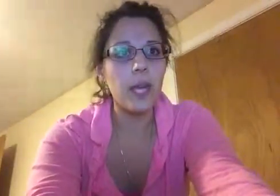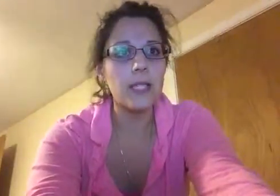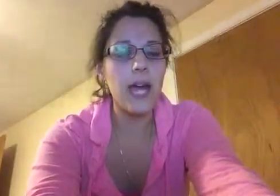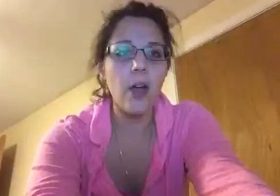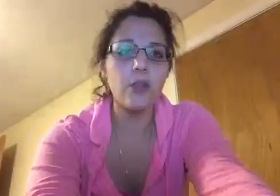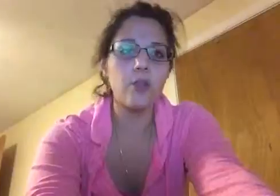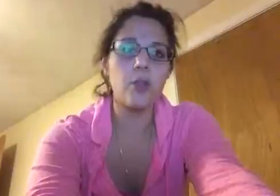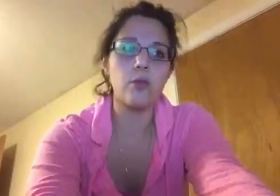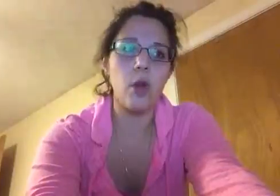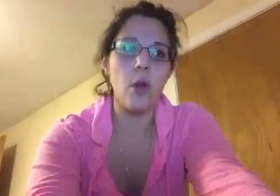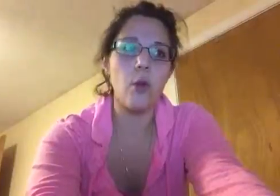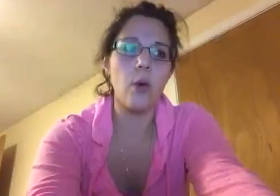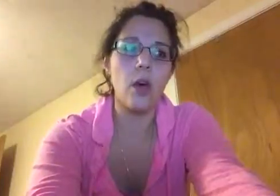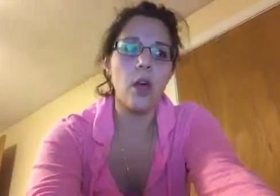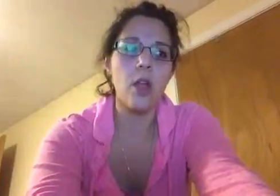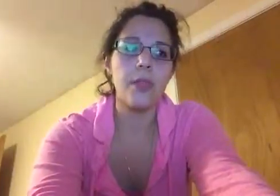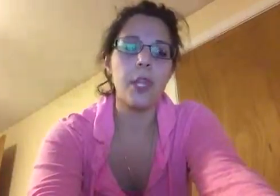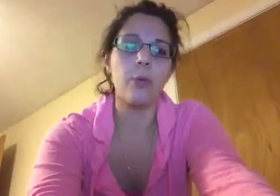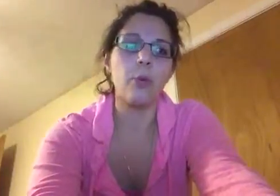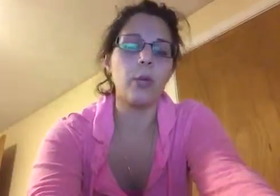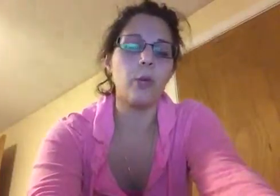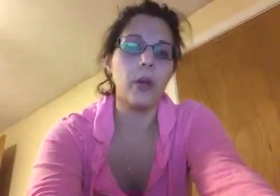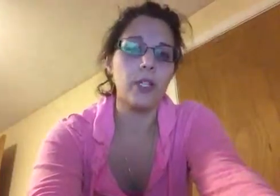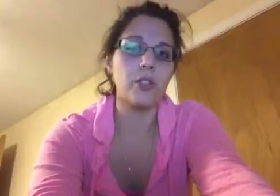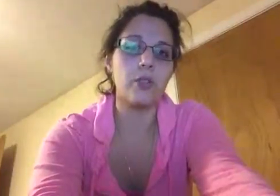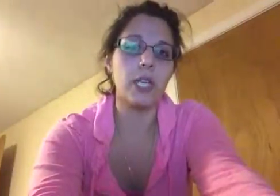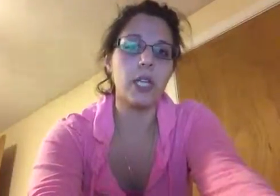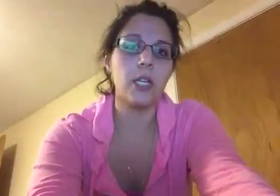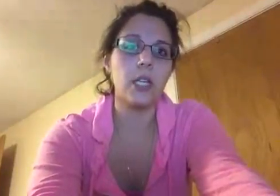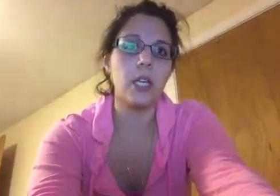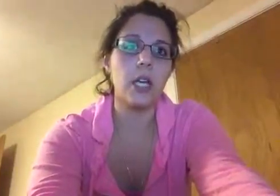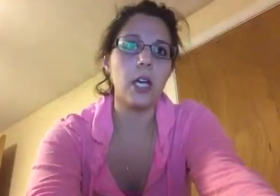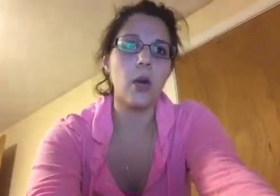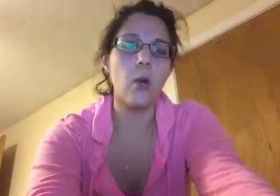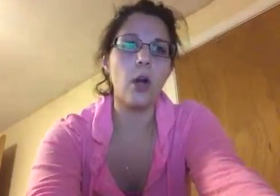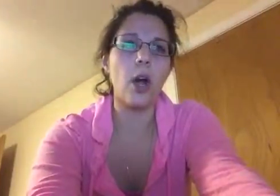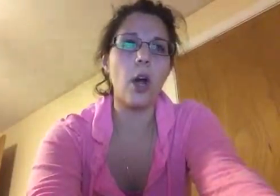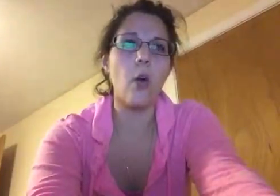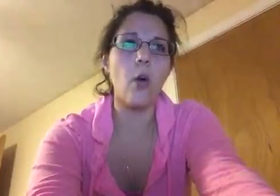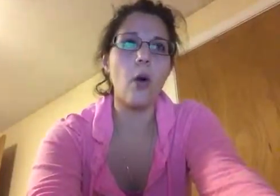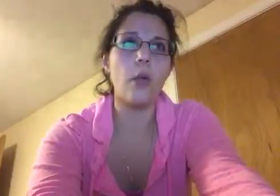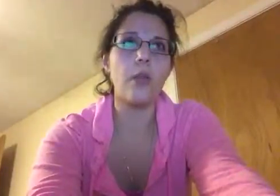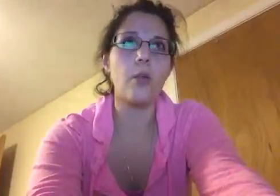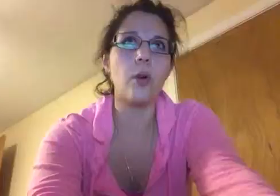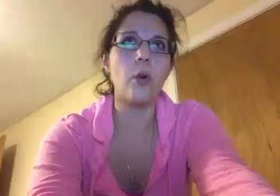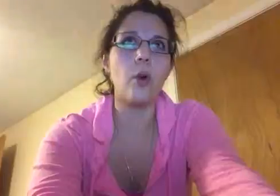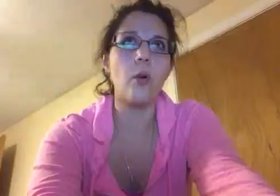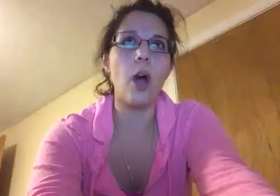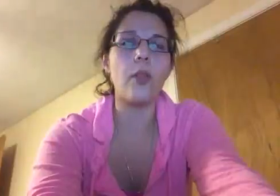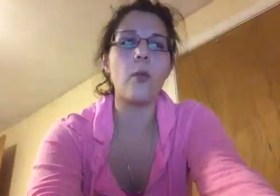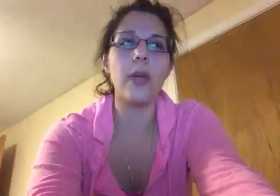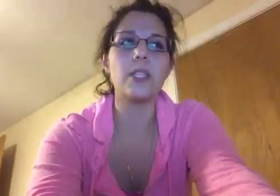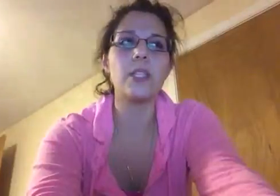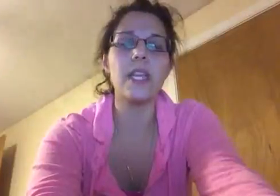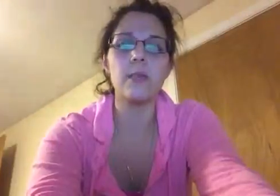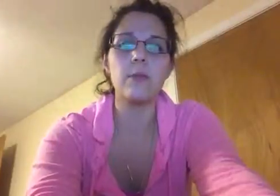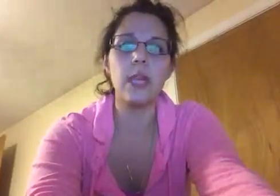Because I also don't know the appropriate registry or other ways to say something